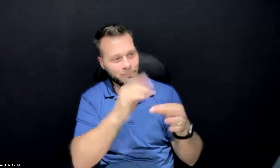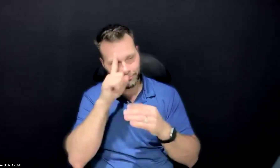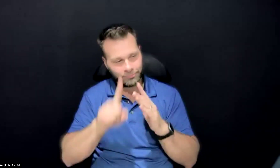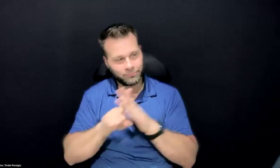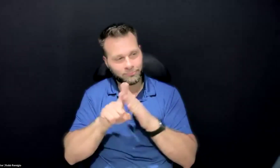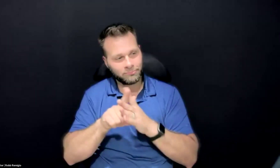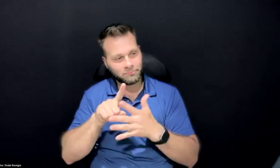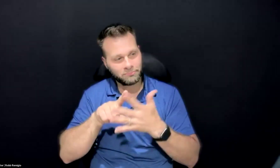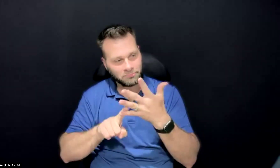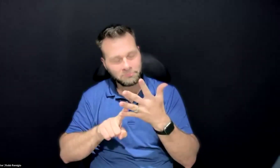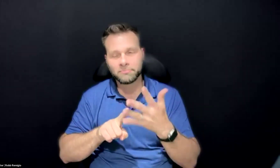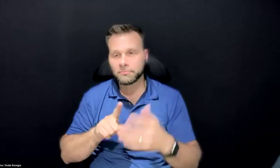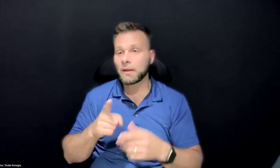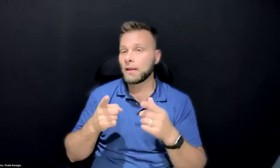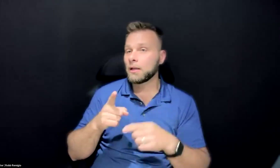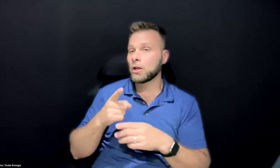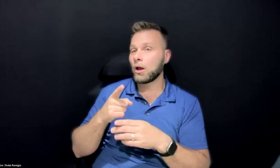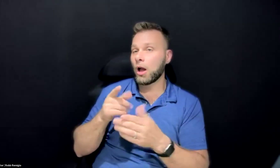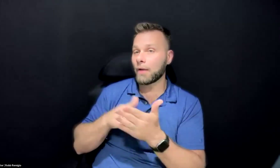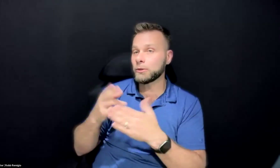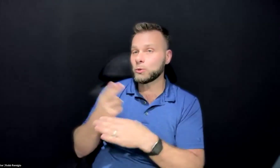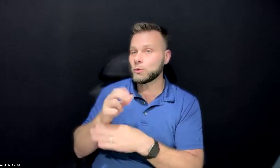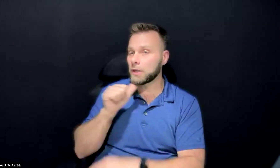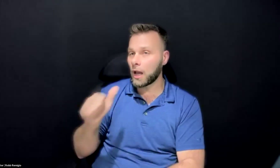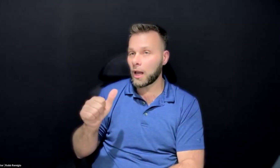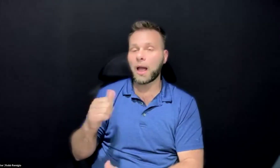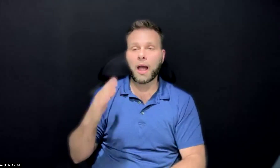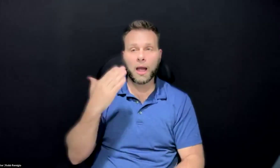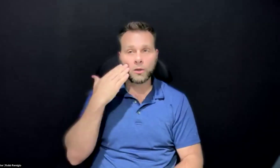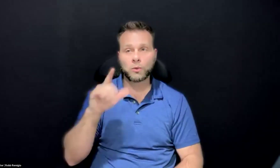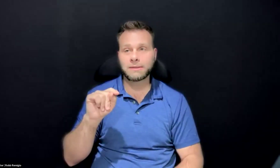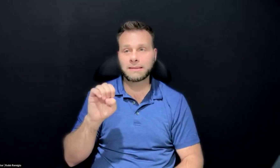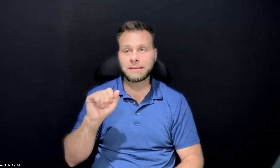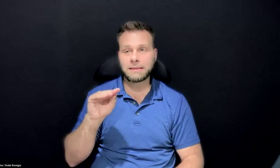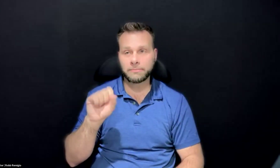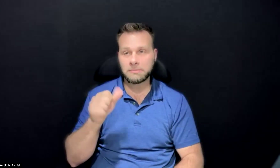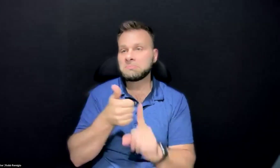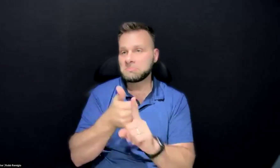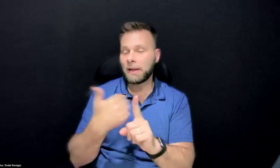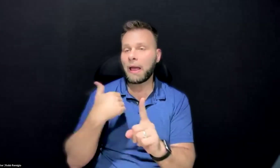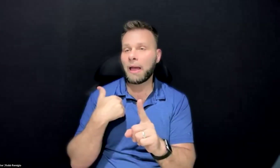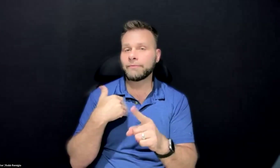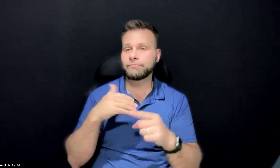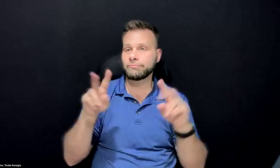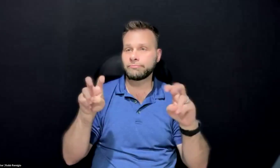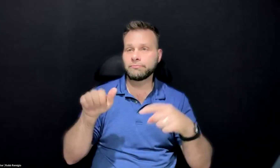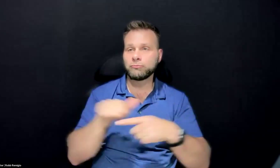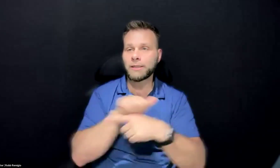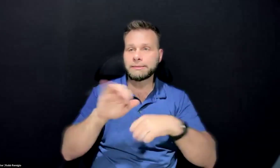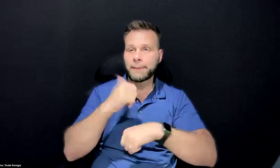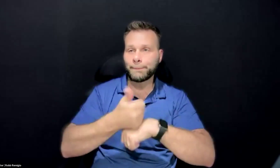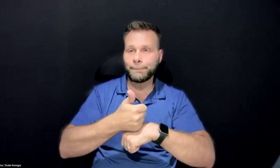haven't used it too much, but I know there's a new feature on Teams that you can kind of practice a presentation, and it'll